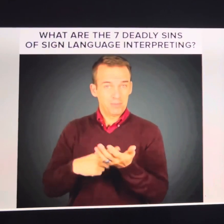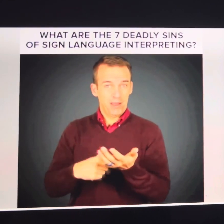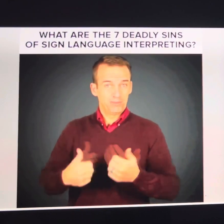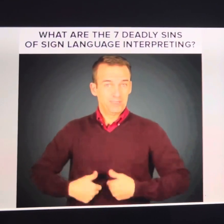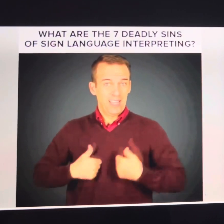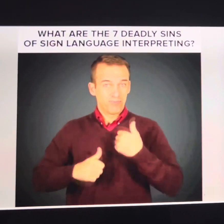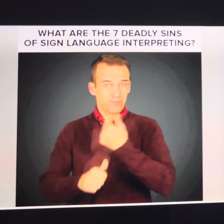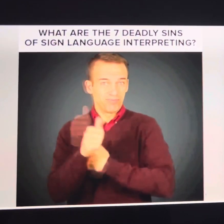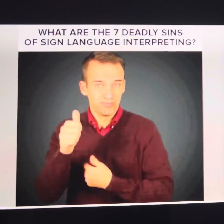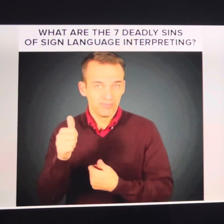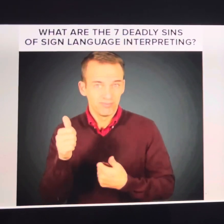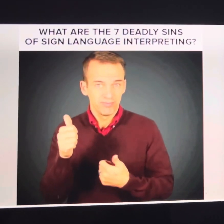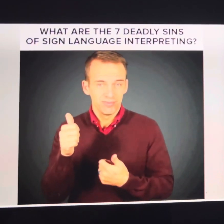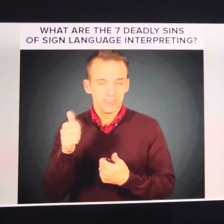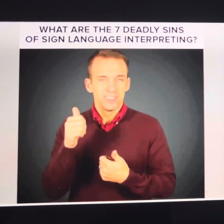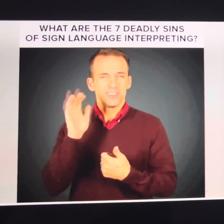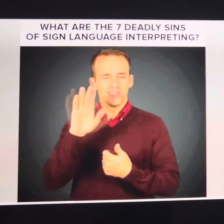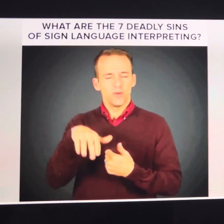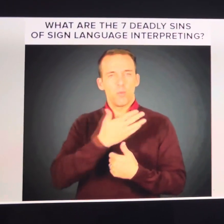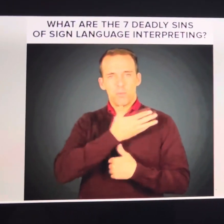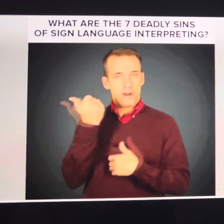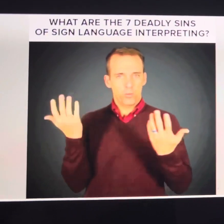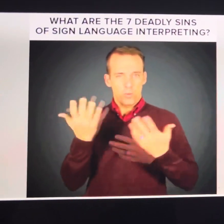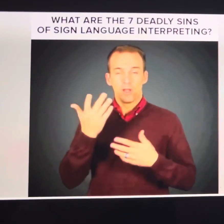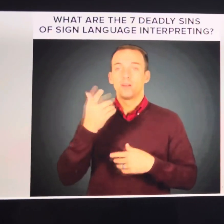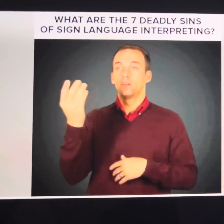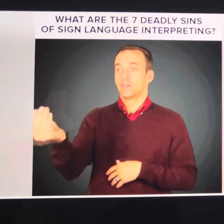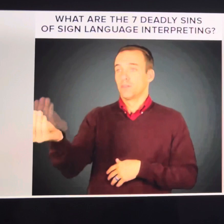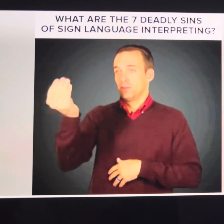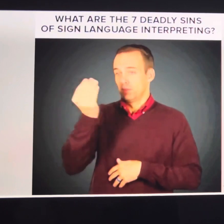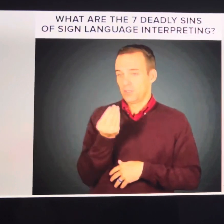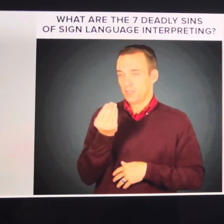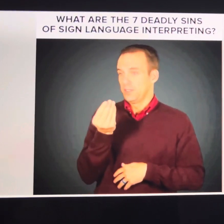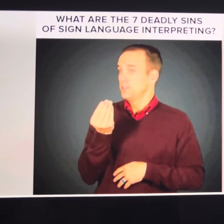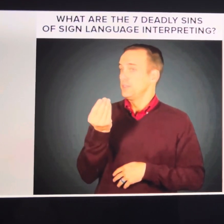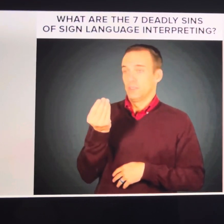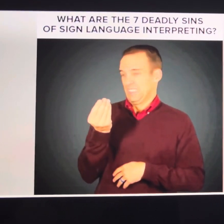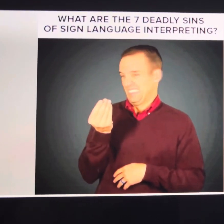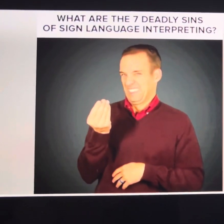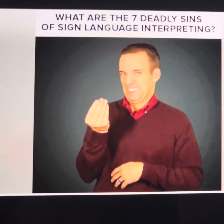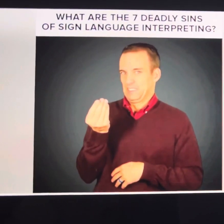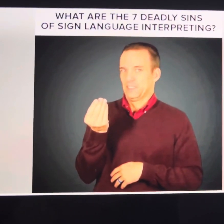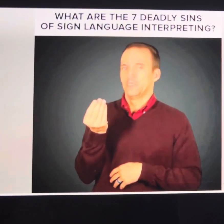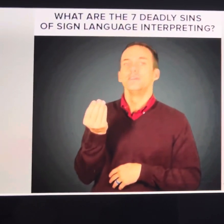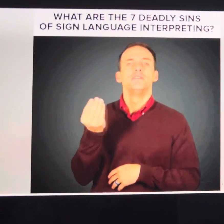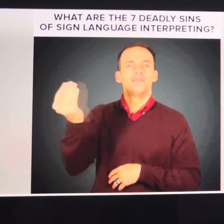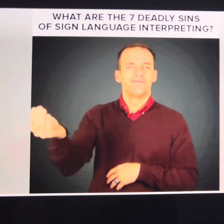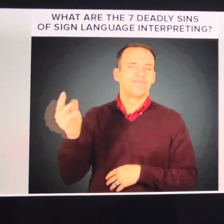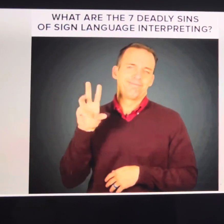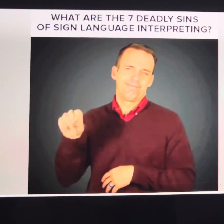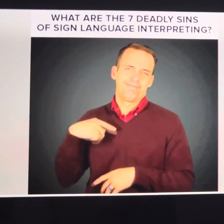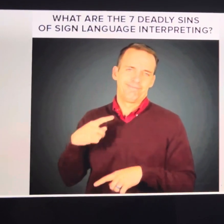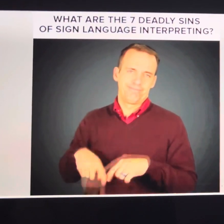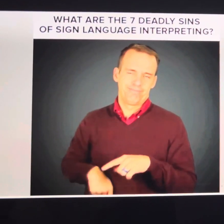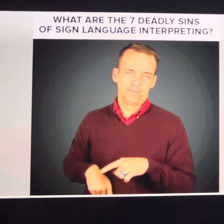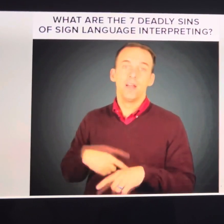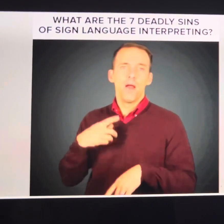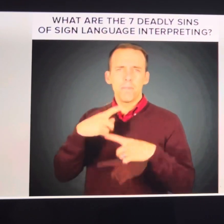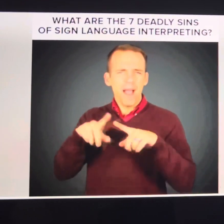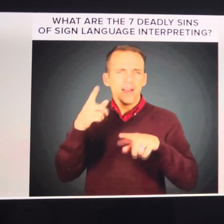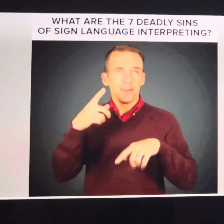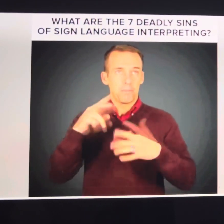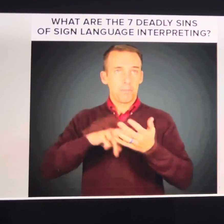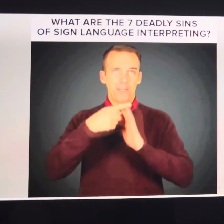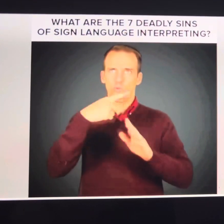and in the end, you would ultimately be hurting someone in the end. So it's better to look at an assignment, know that you're